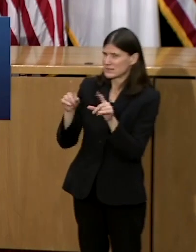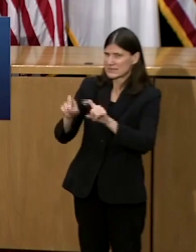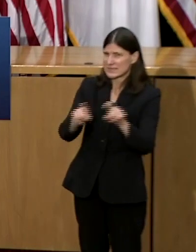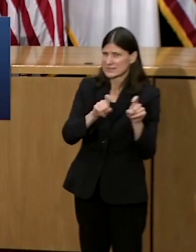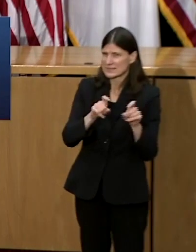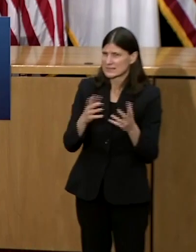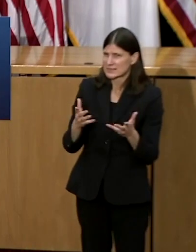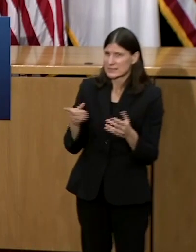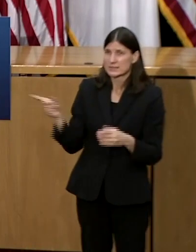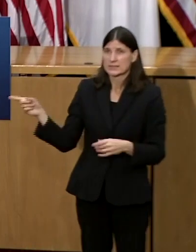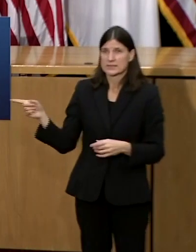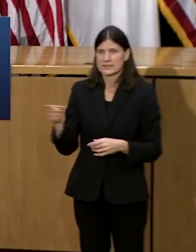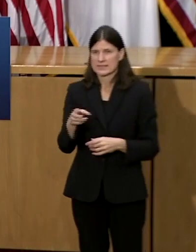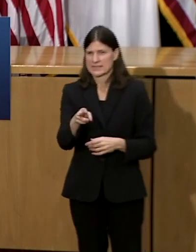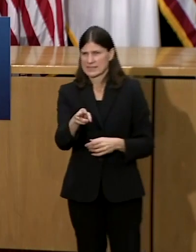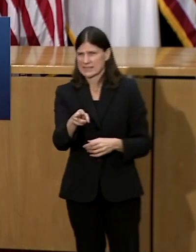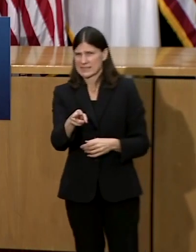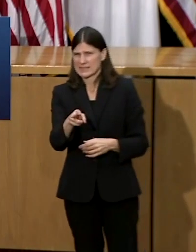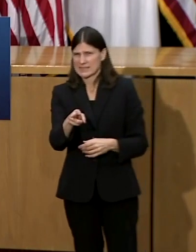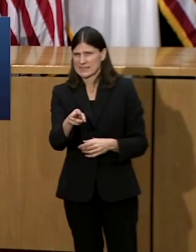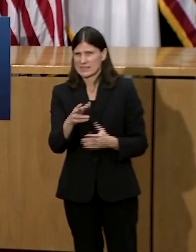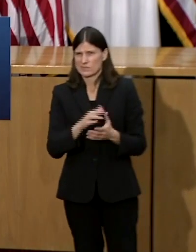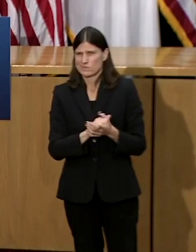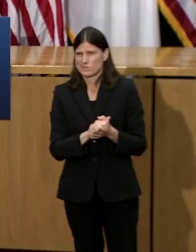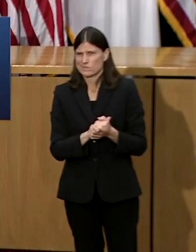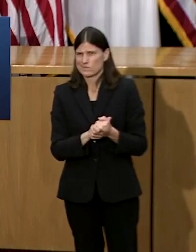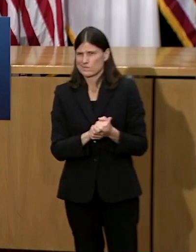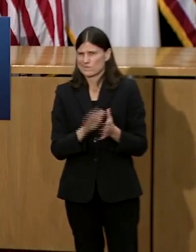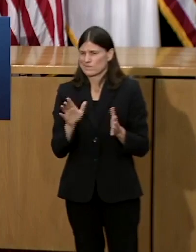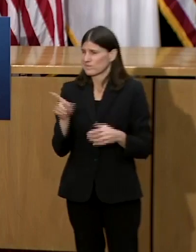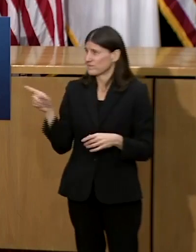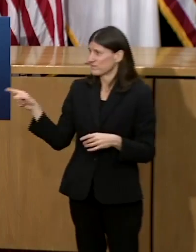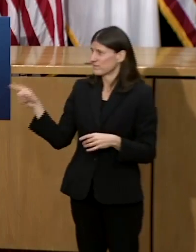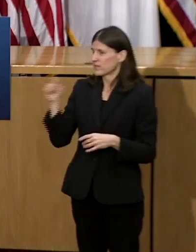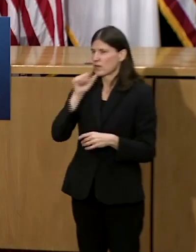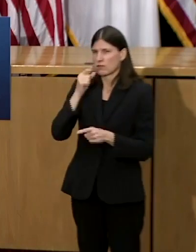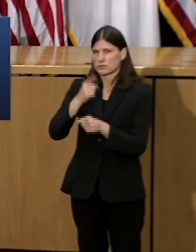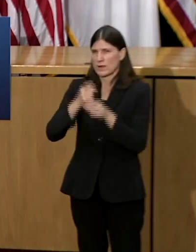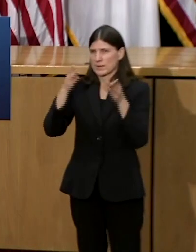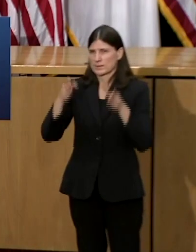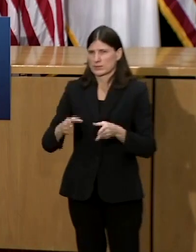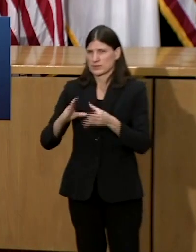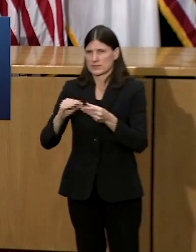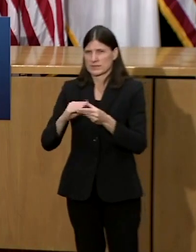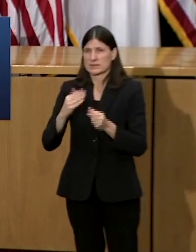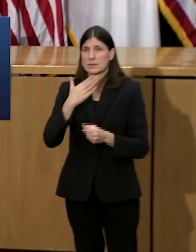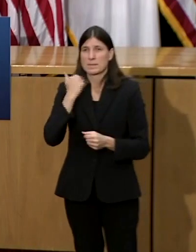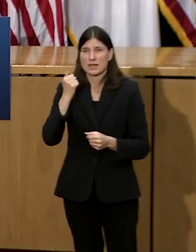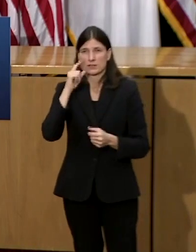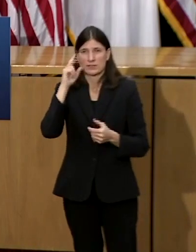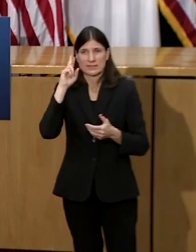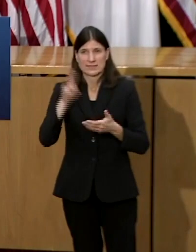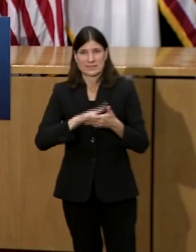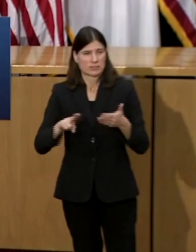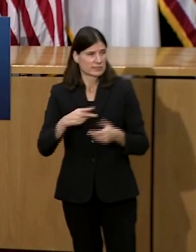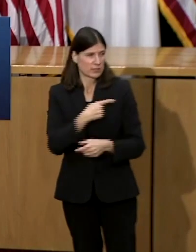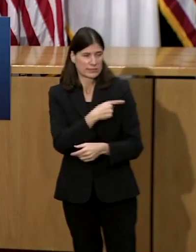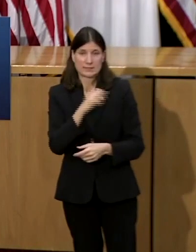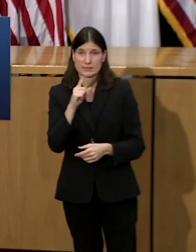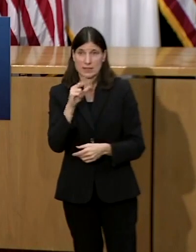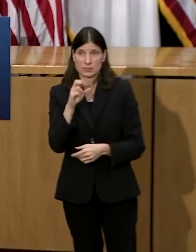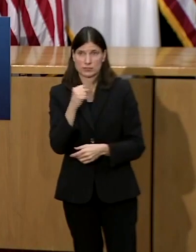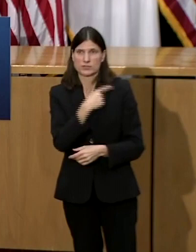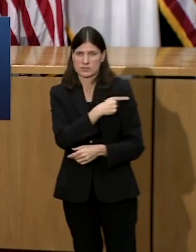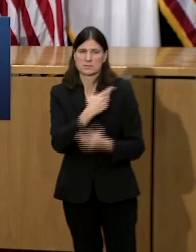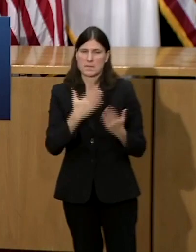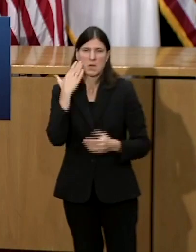am. I am very aware of it, and it is part of a sort of a staged testing plan, which I